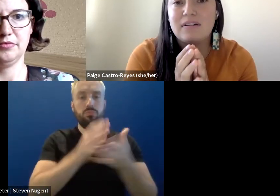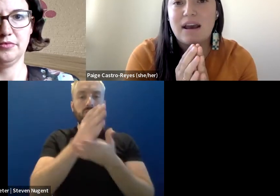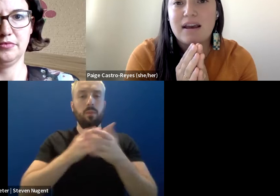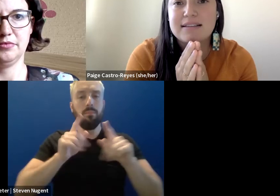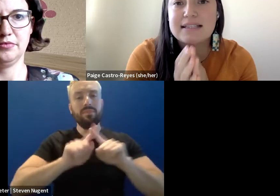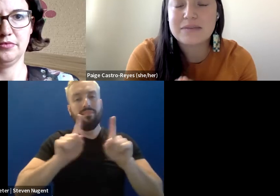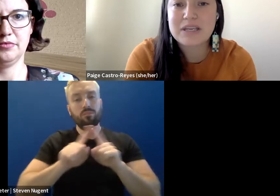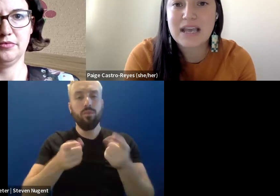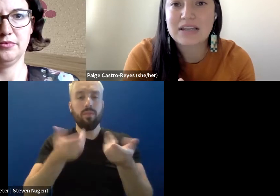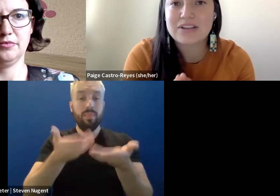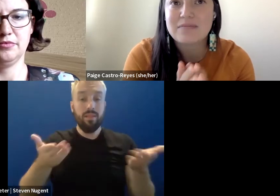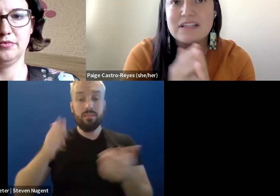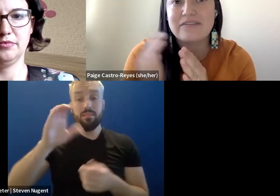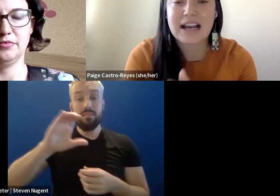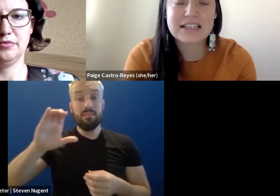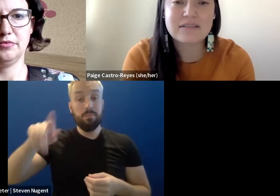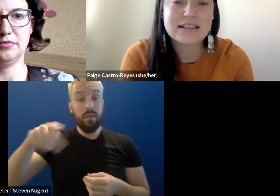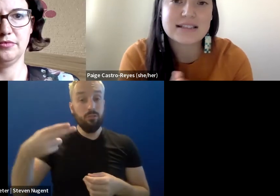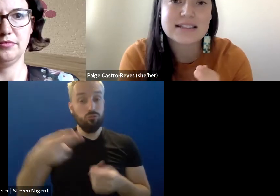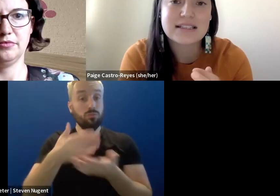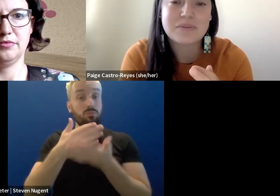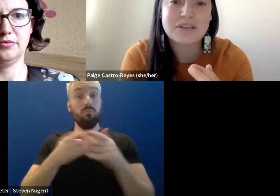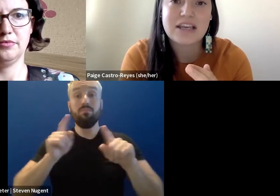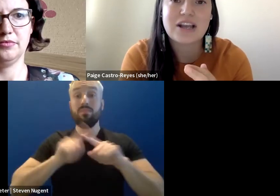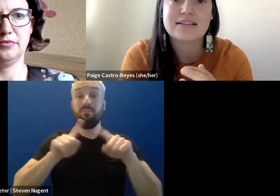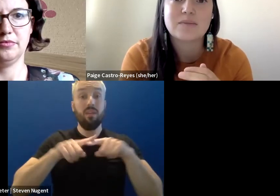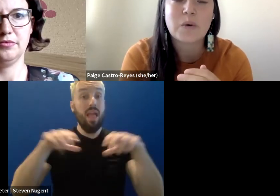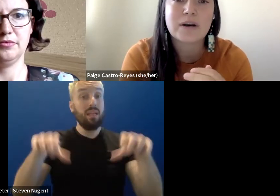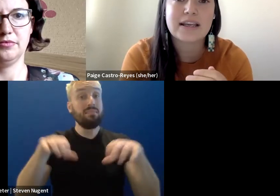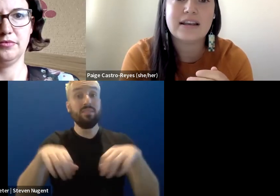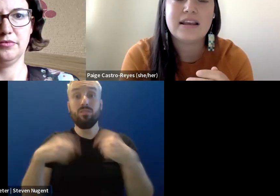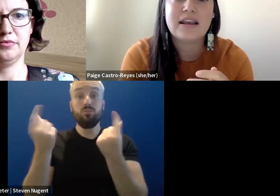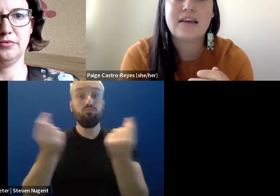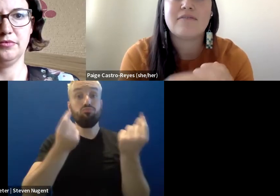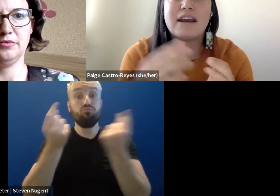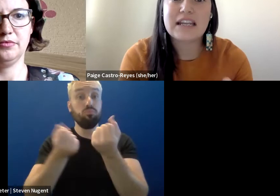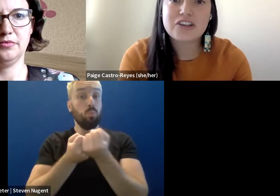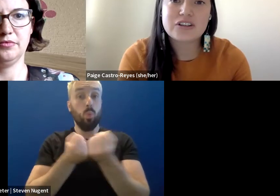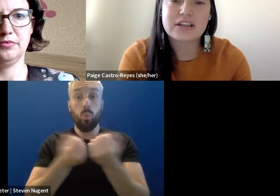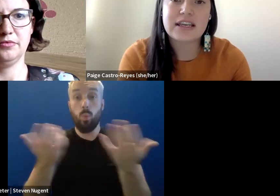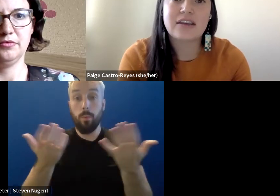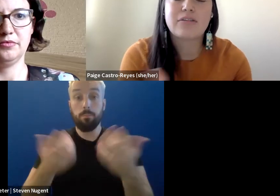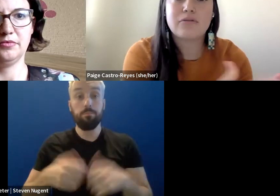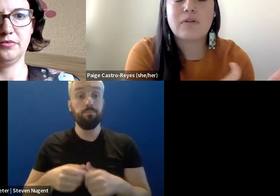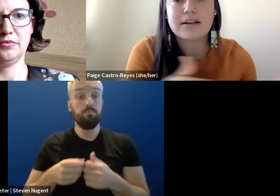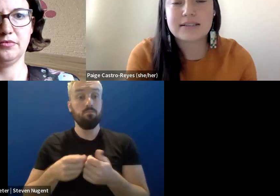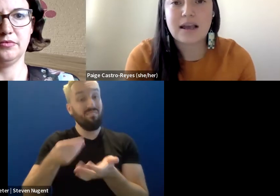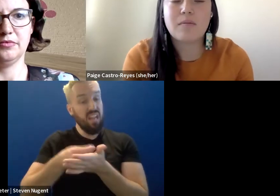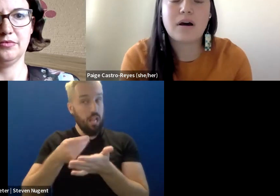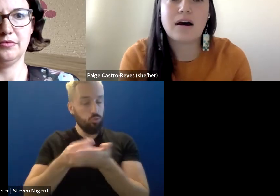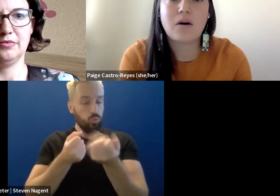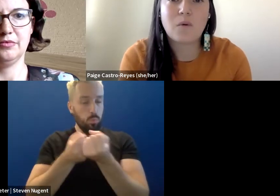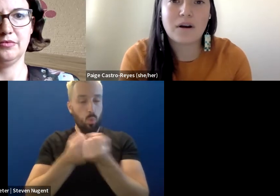that CCPH, some of the different activities that CCPH has supported financially through